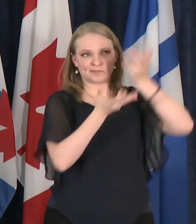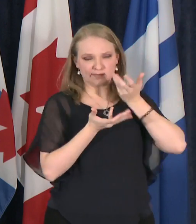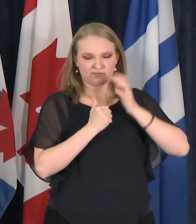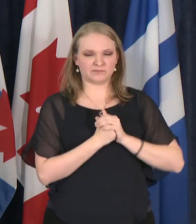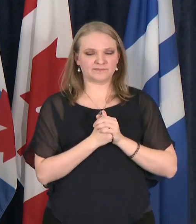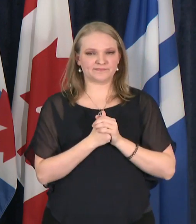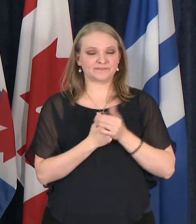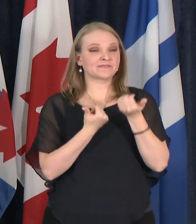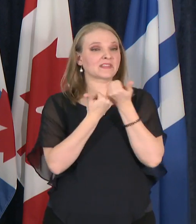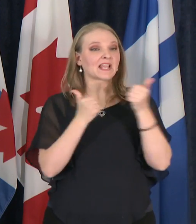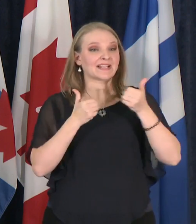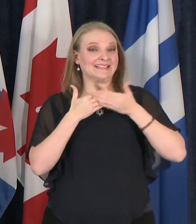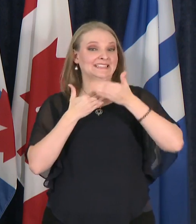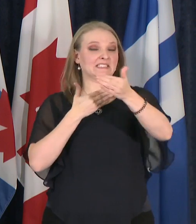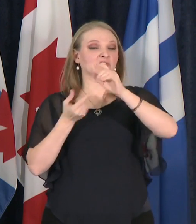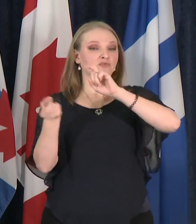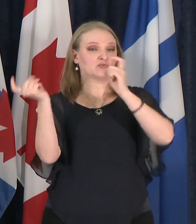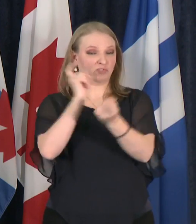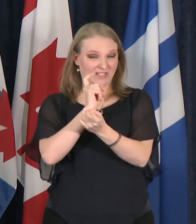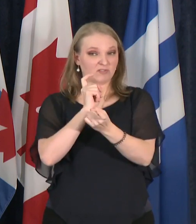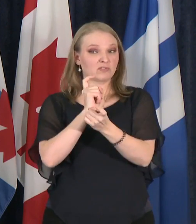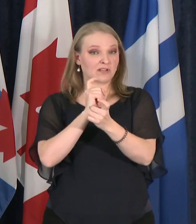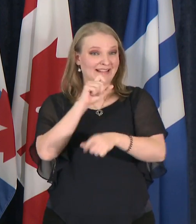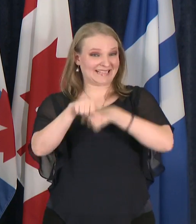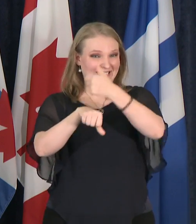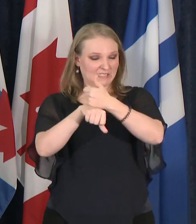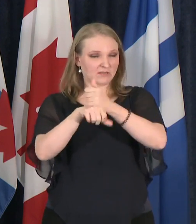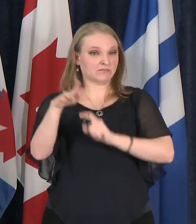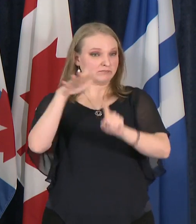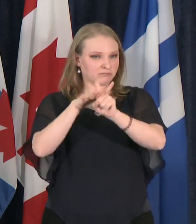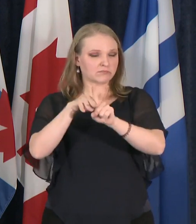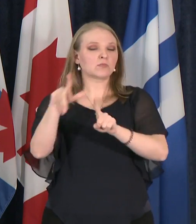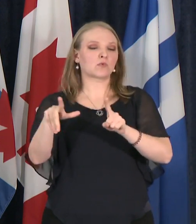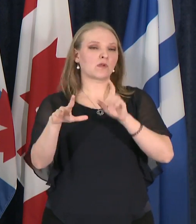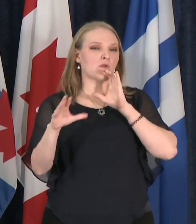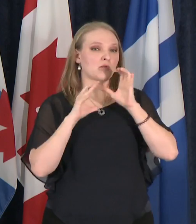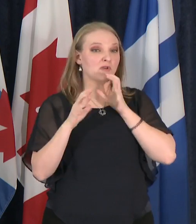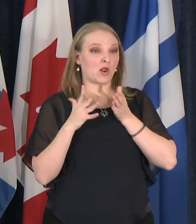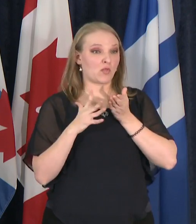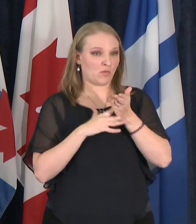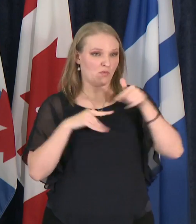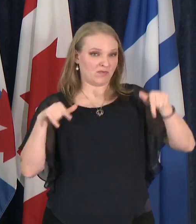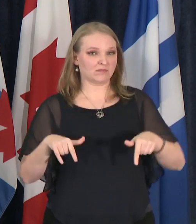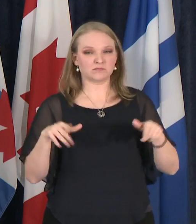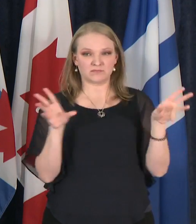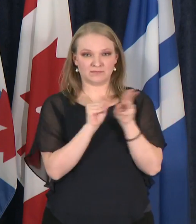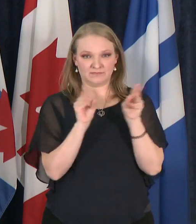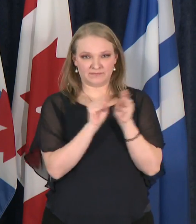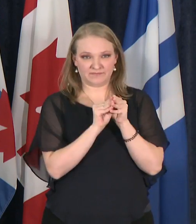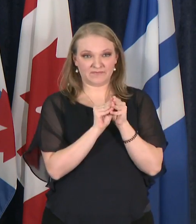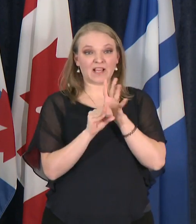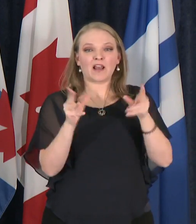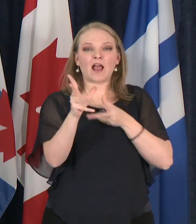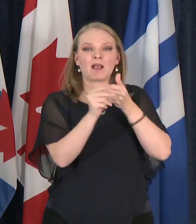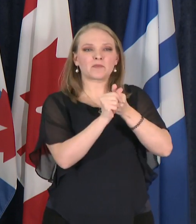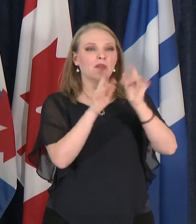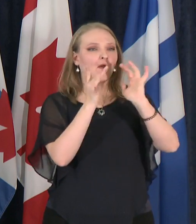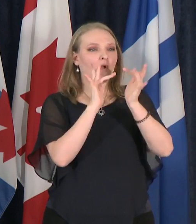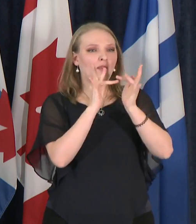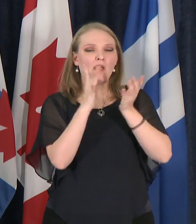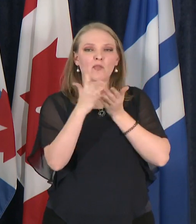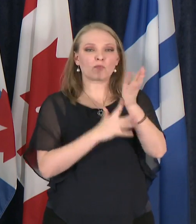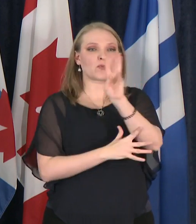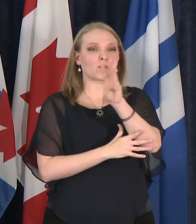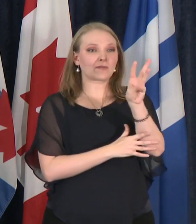are implemented, we will communicate here and provide the updated information online at